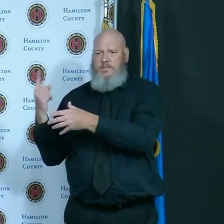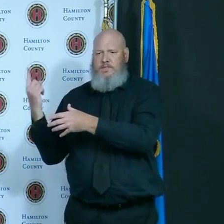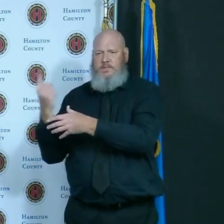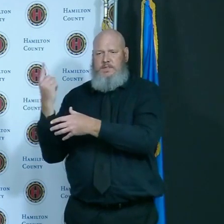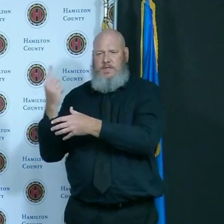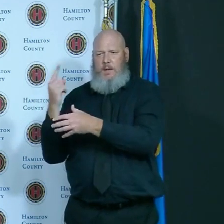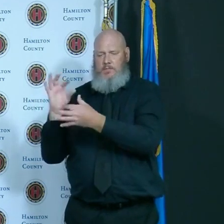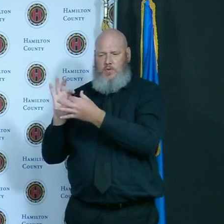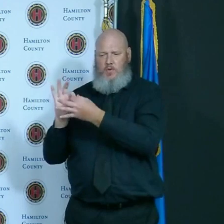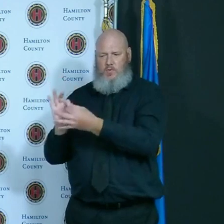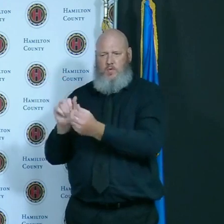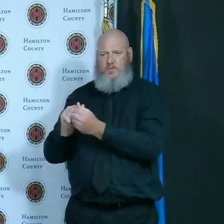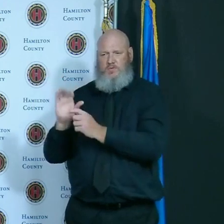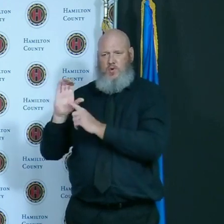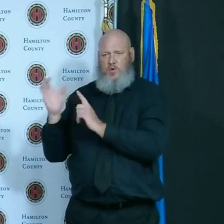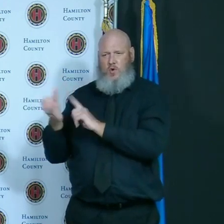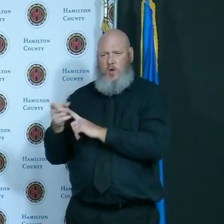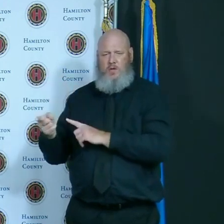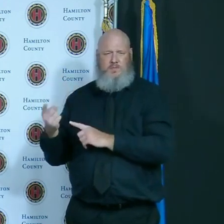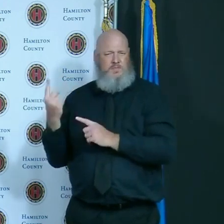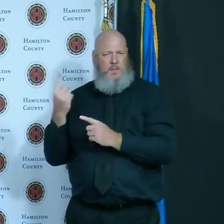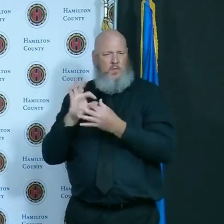instance,